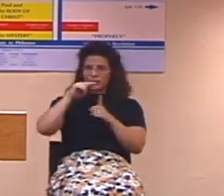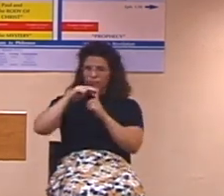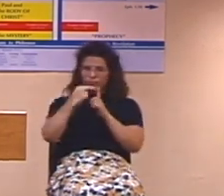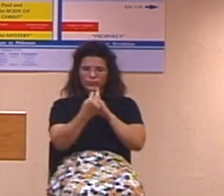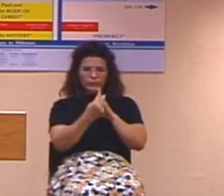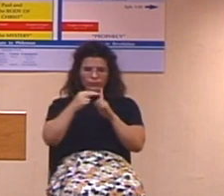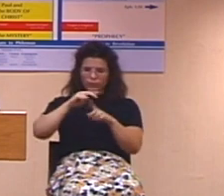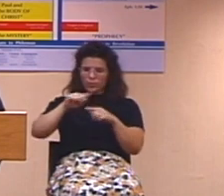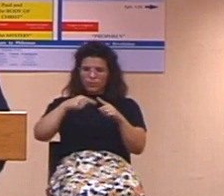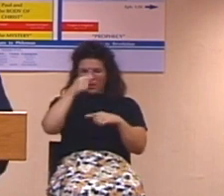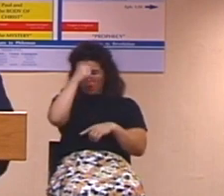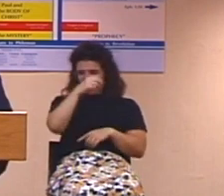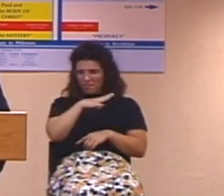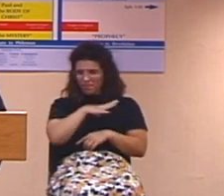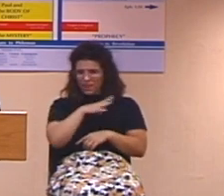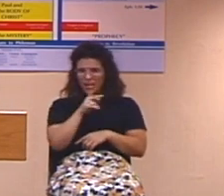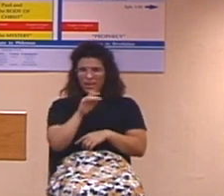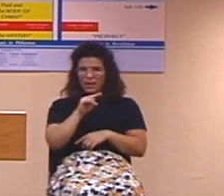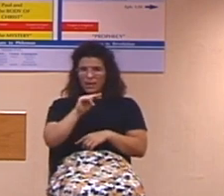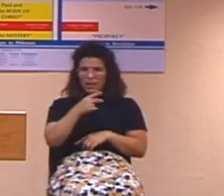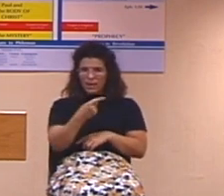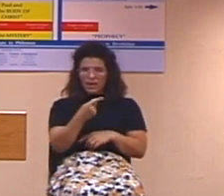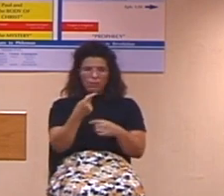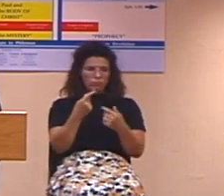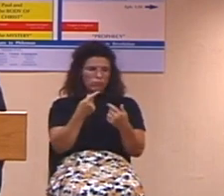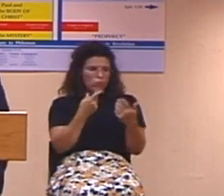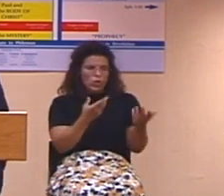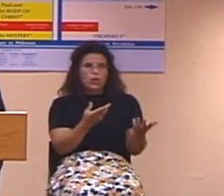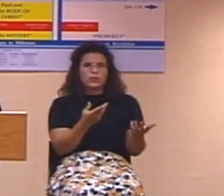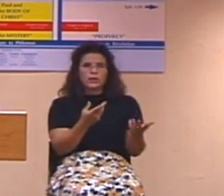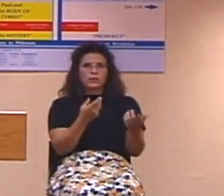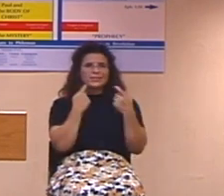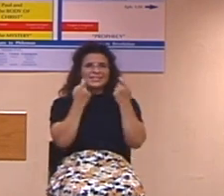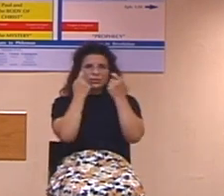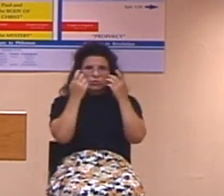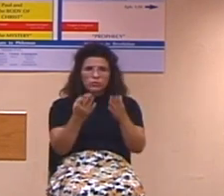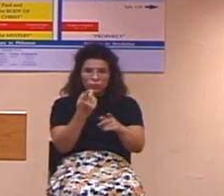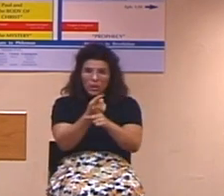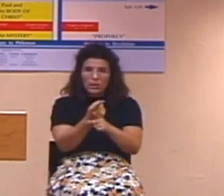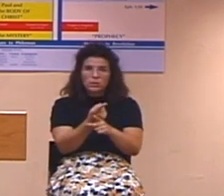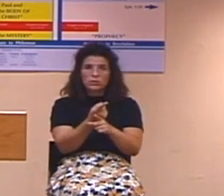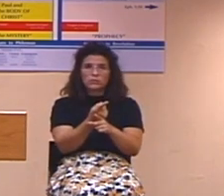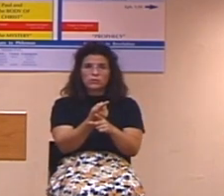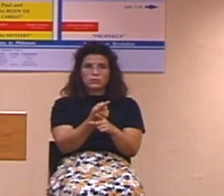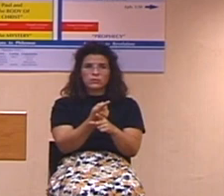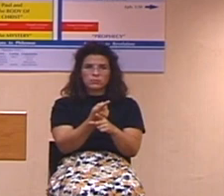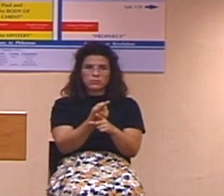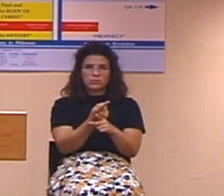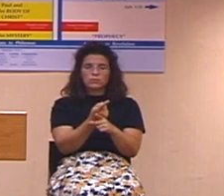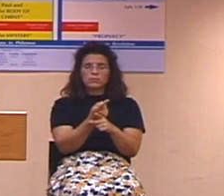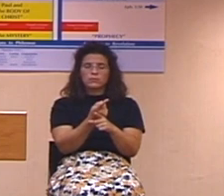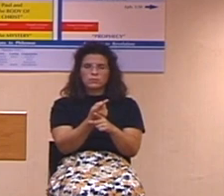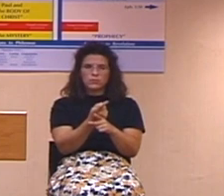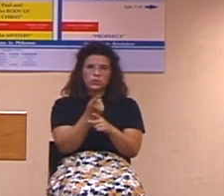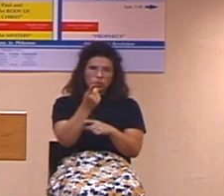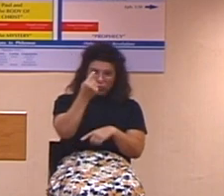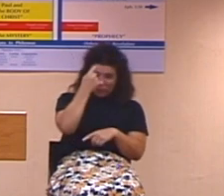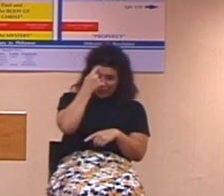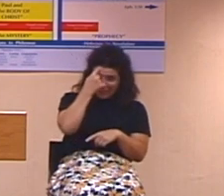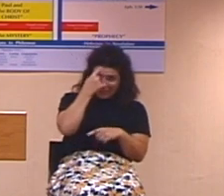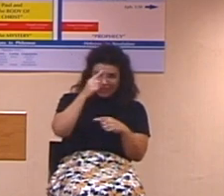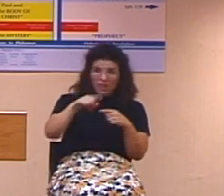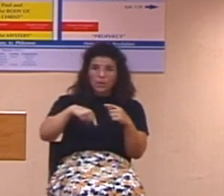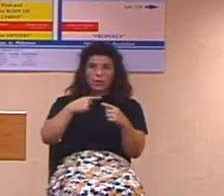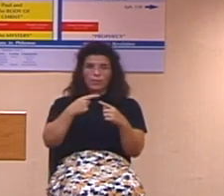about mankind? What are they? They're sinners, right? Do you think